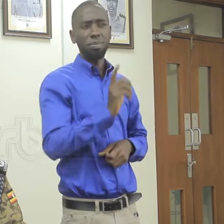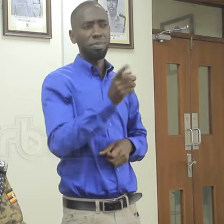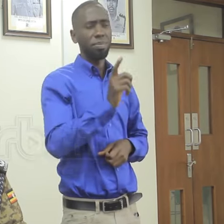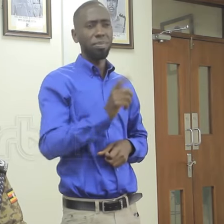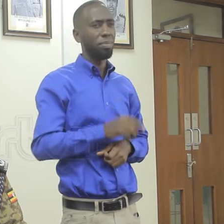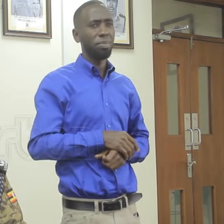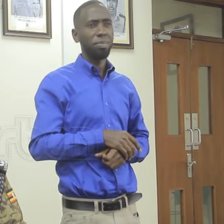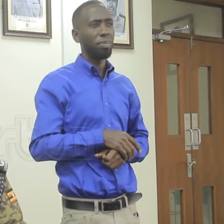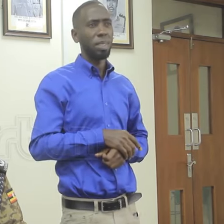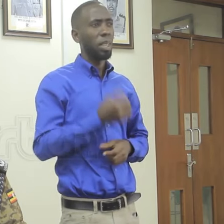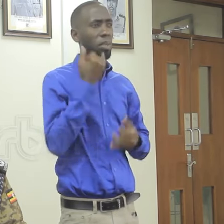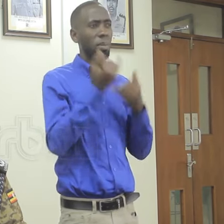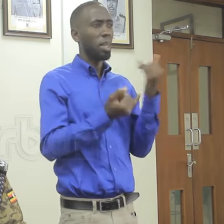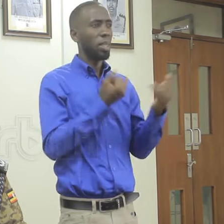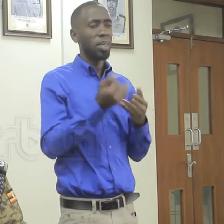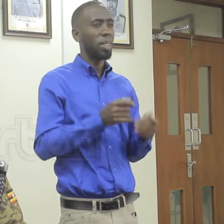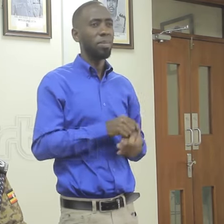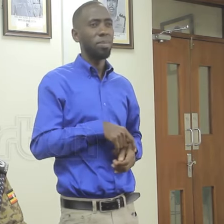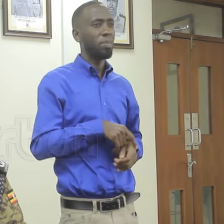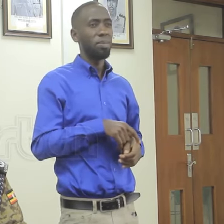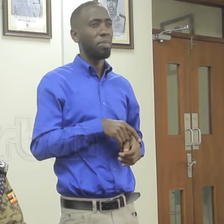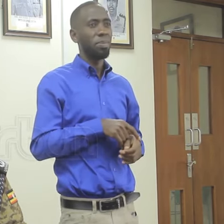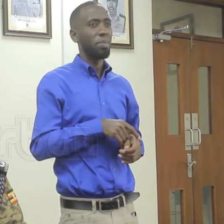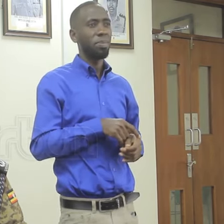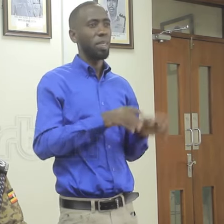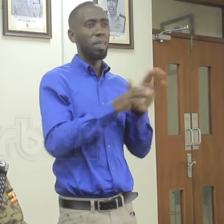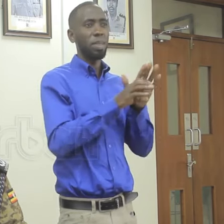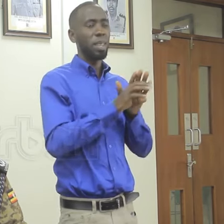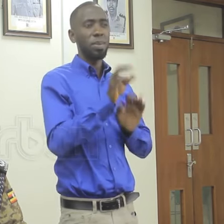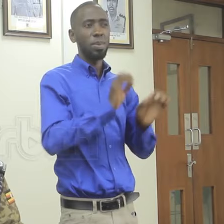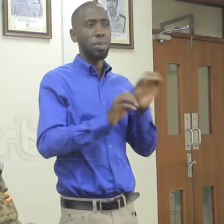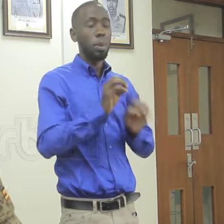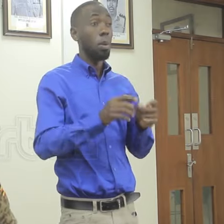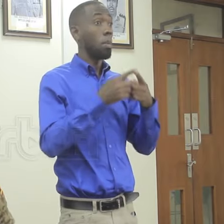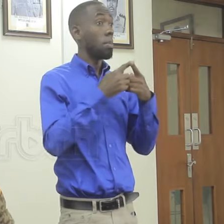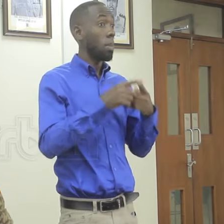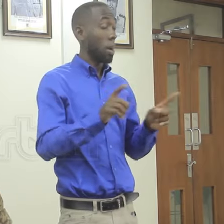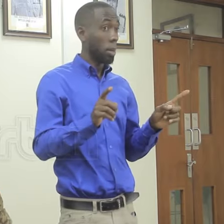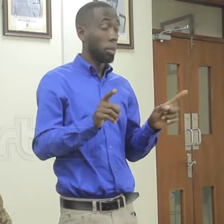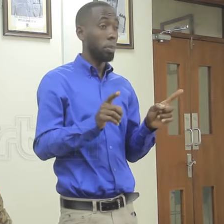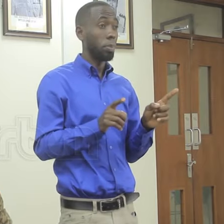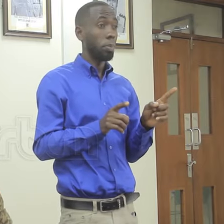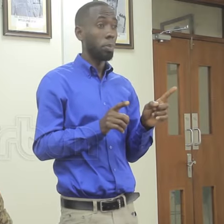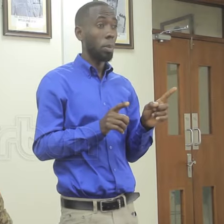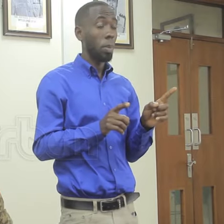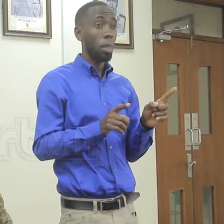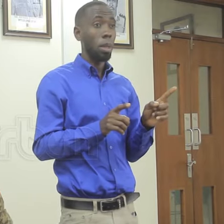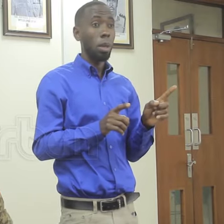baseless and unfounded accusations. But